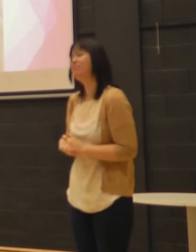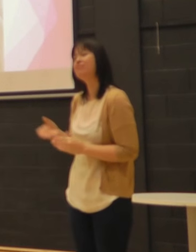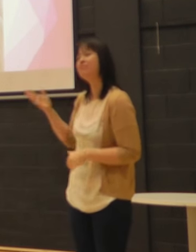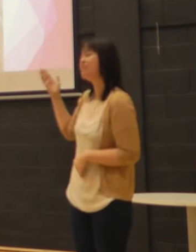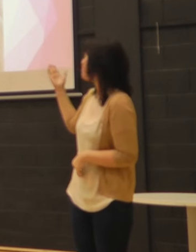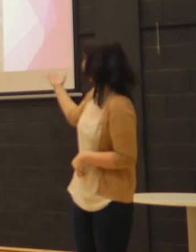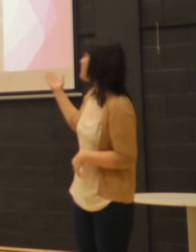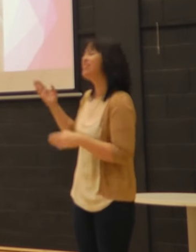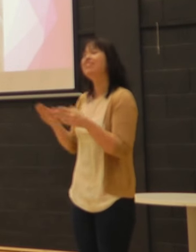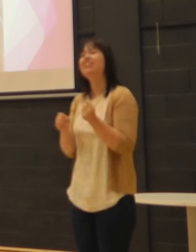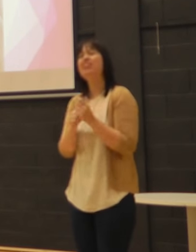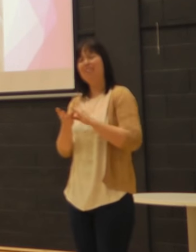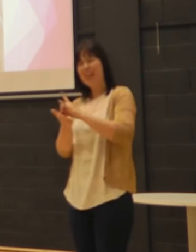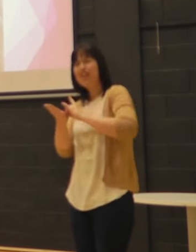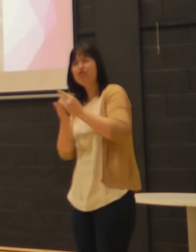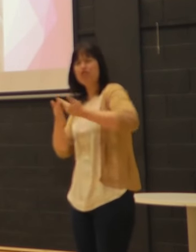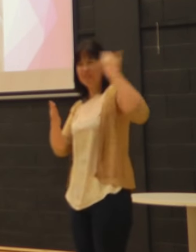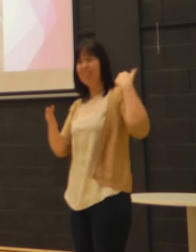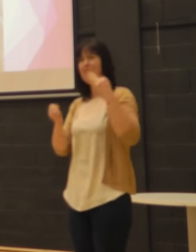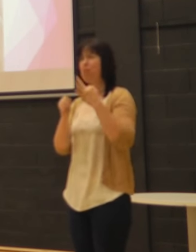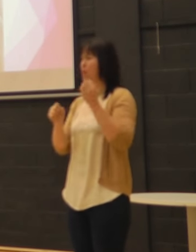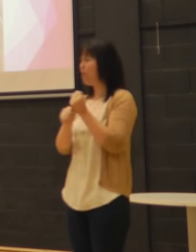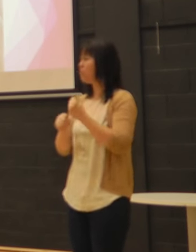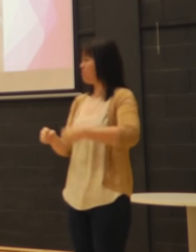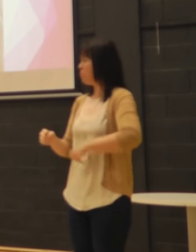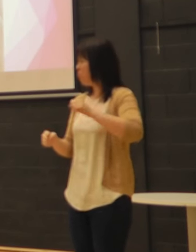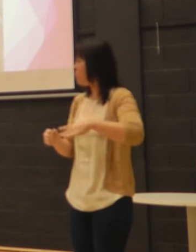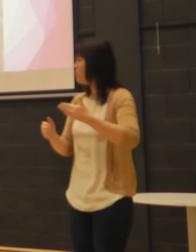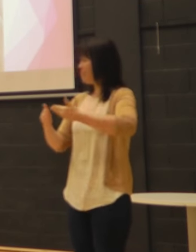There's a history to the struggle. Okay? We're fighting,